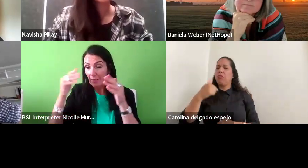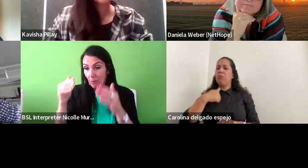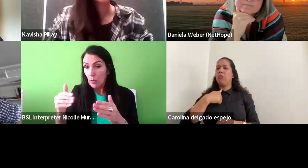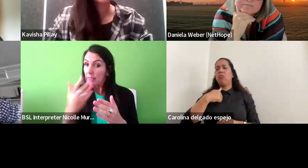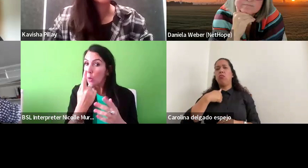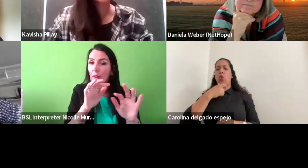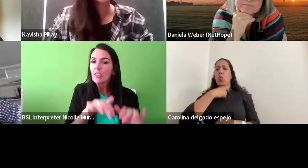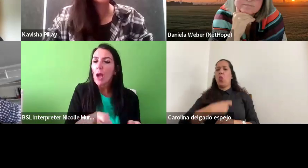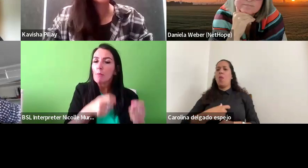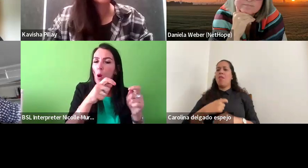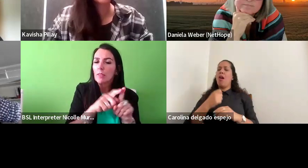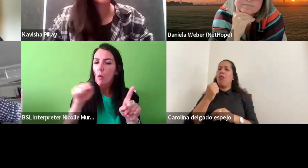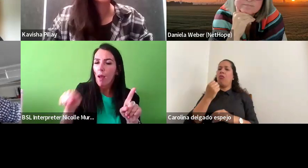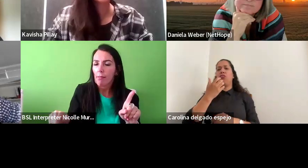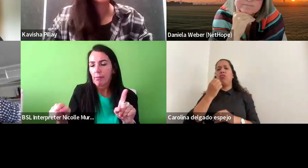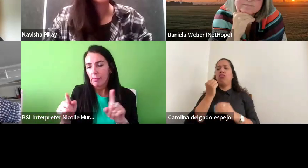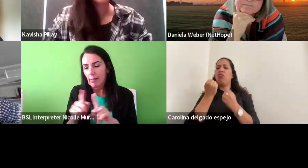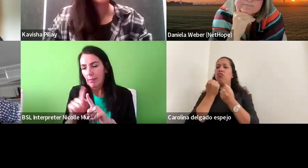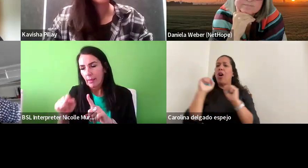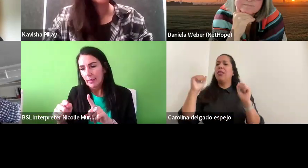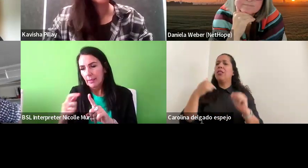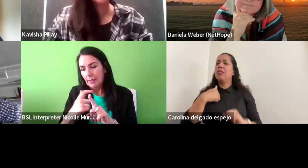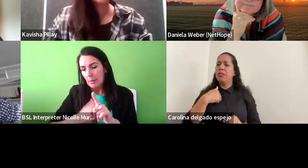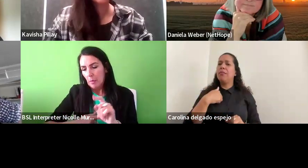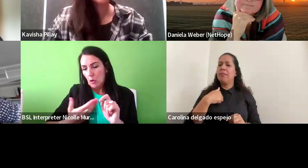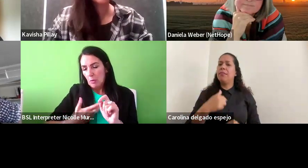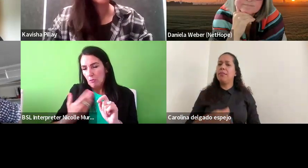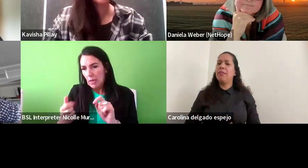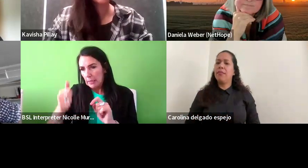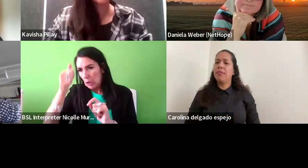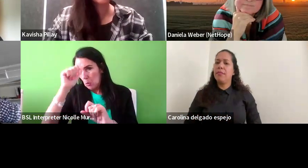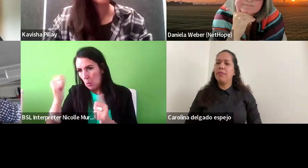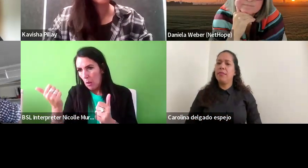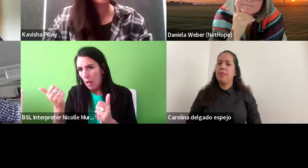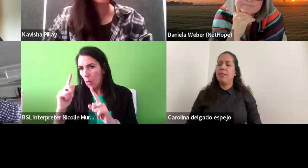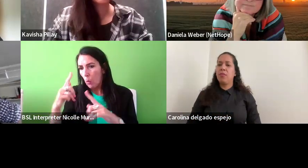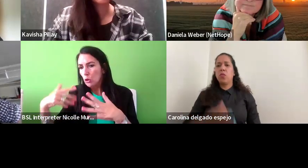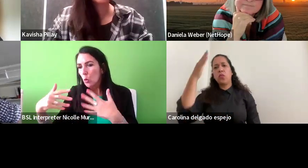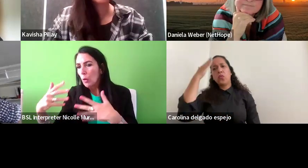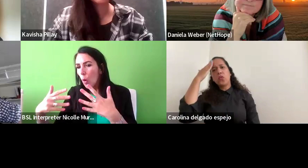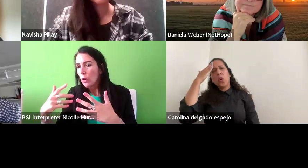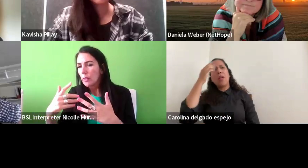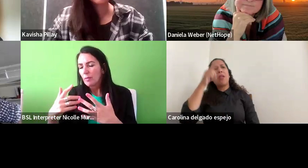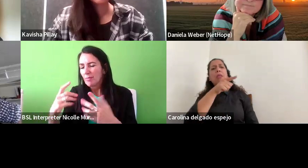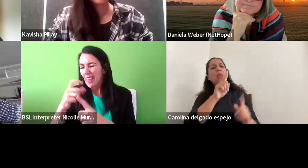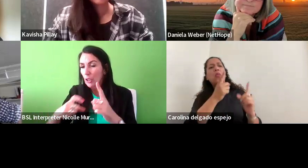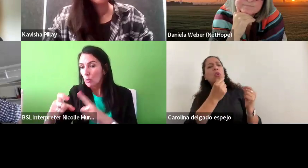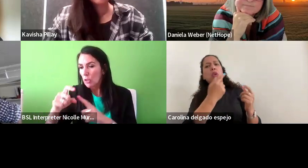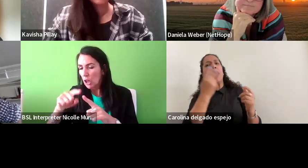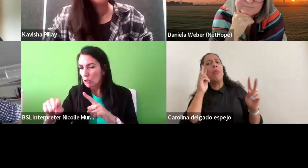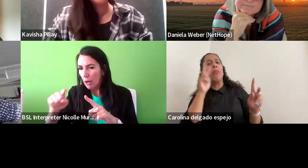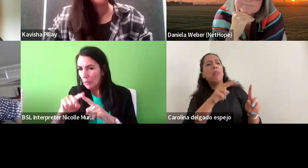sure people part of this meeting probably know much more about that in the sense of the efforts that the human rights community is